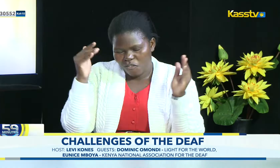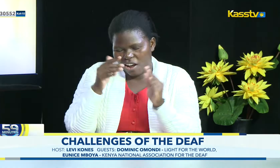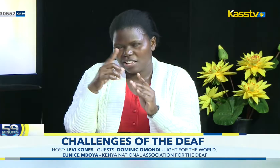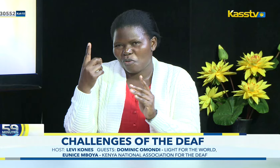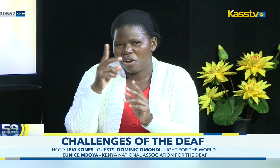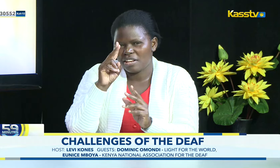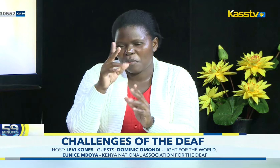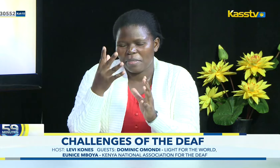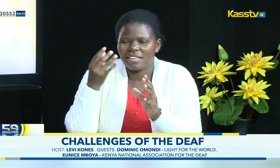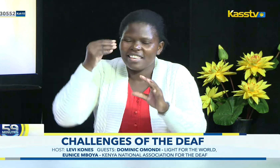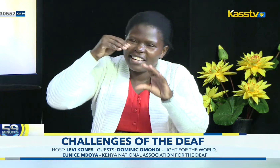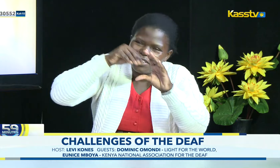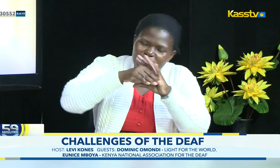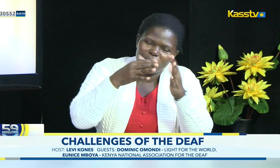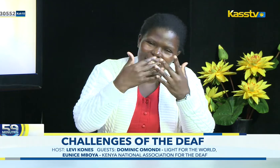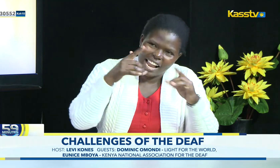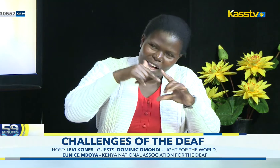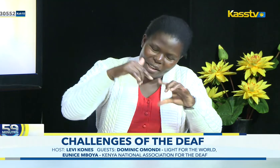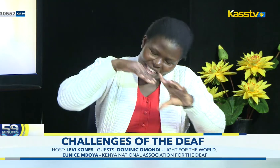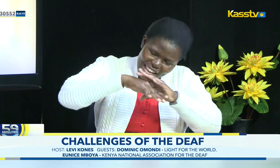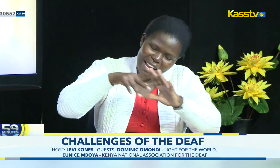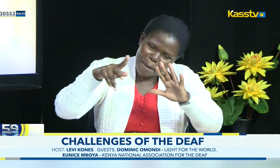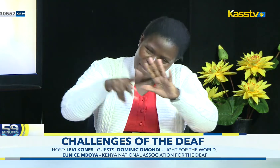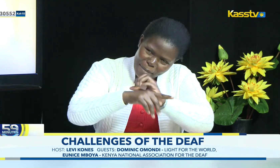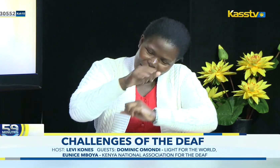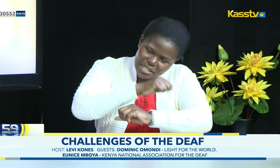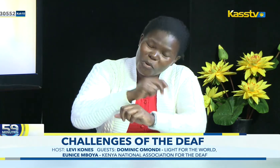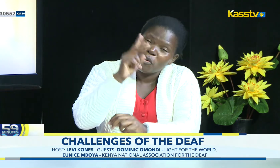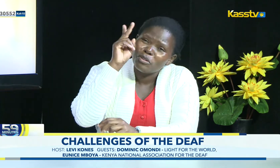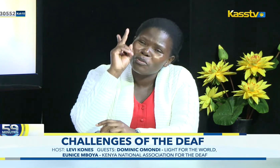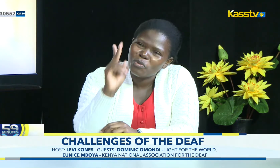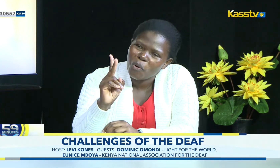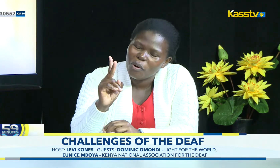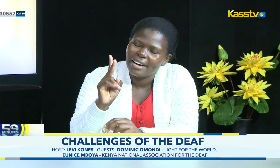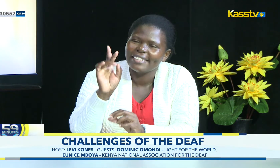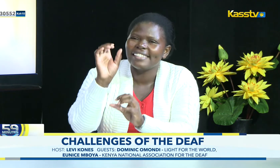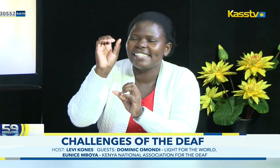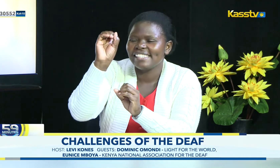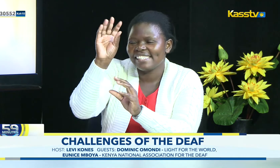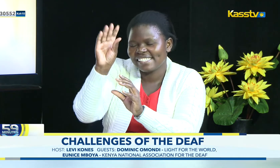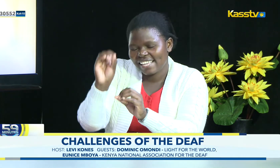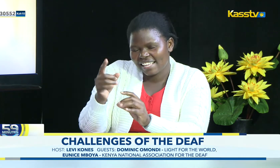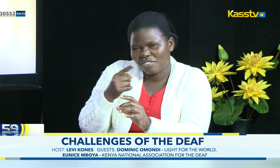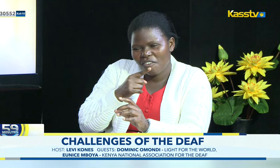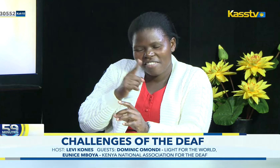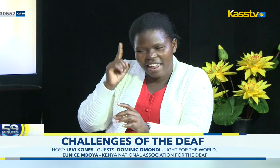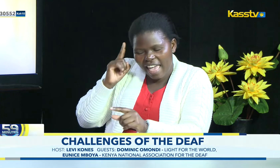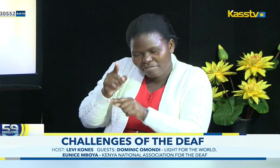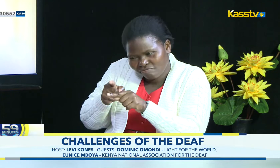Well, I think we need to have inclusion. Inclusion first, the aspect of inclusion of sign language